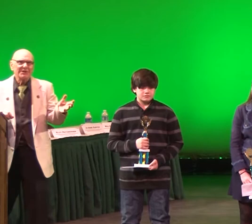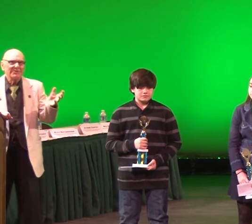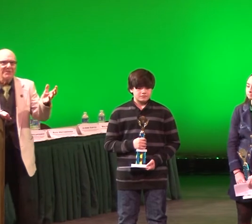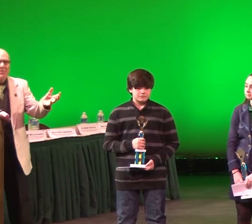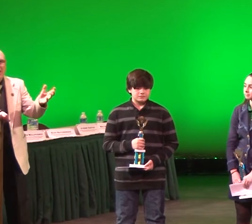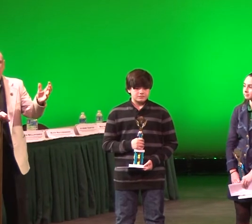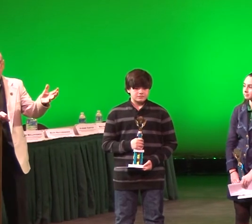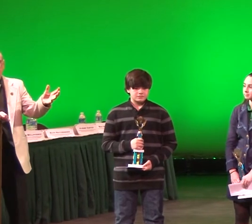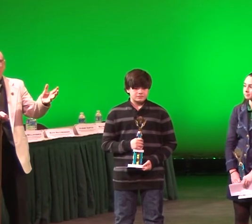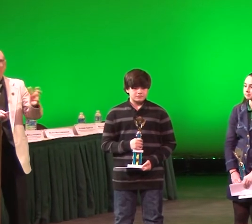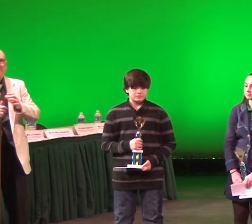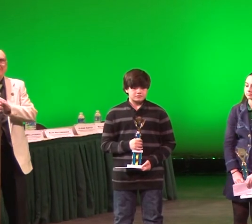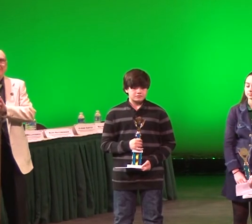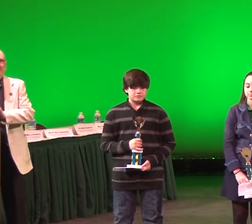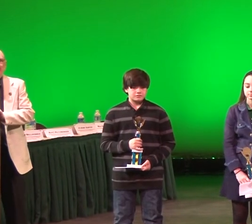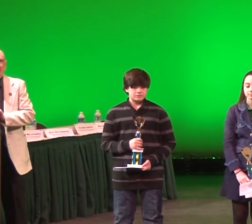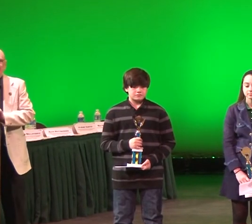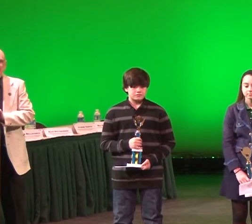These are the living monuments.